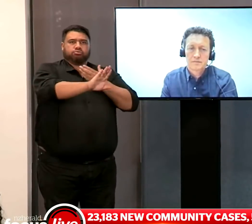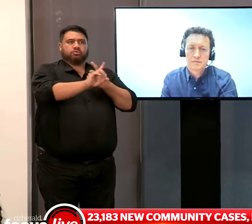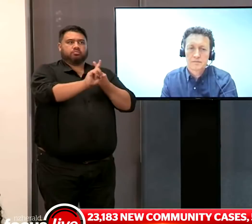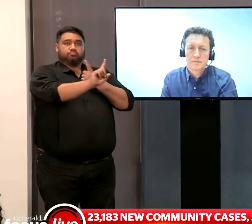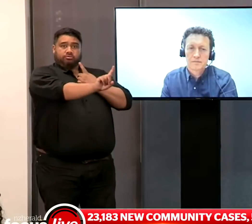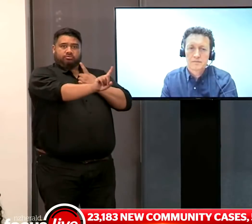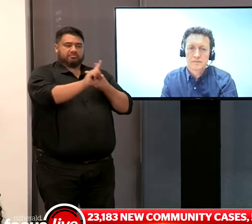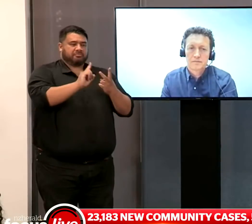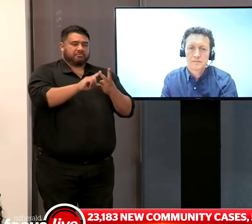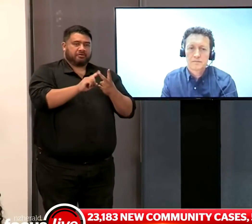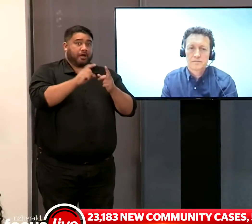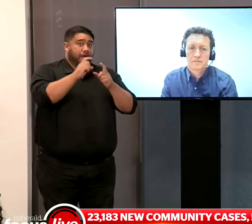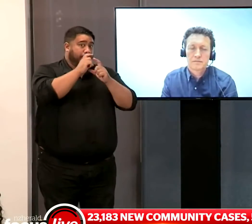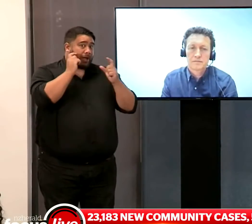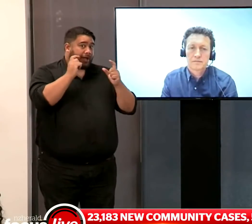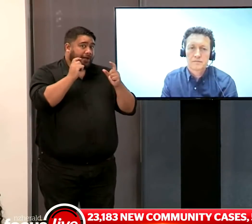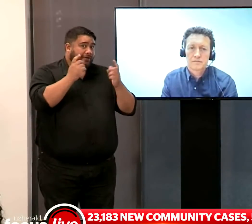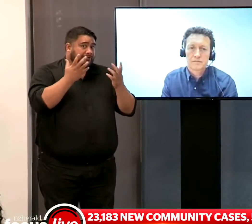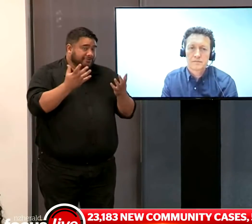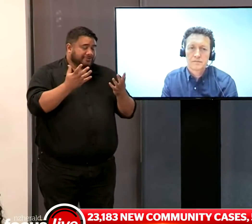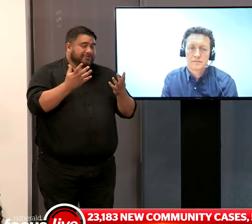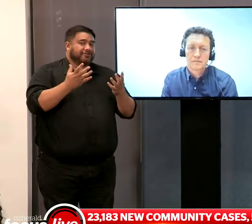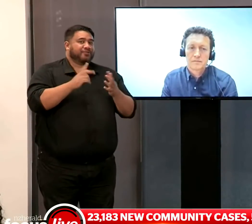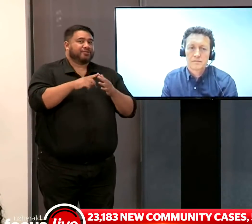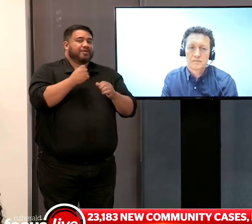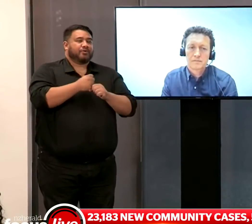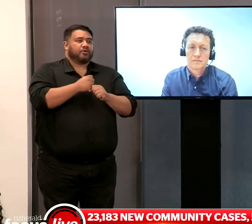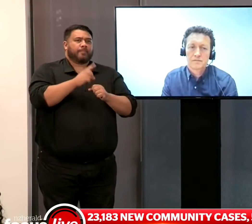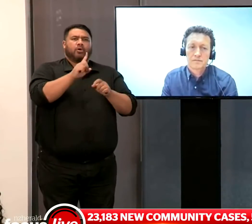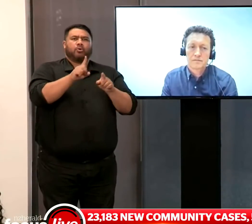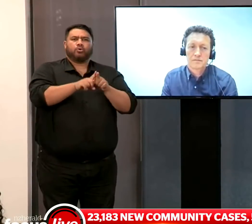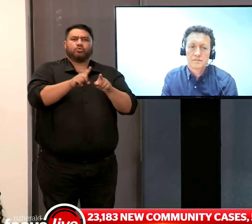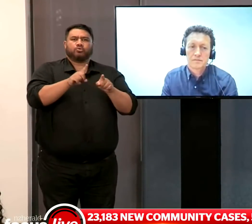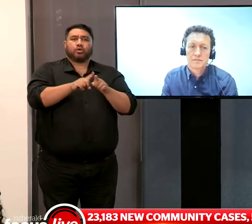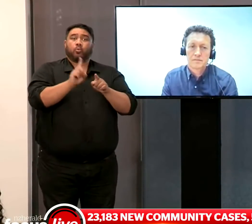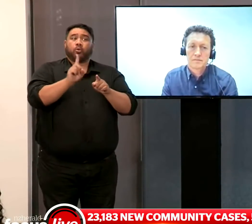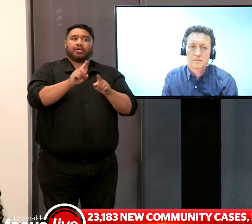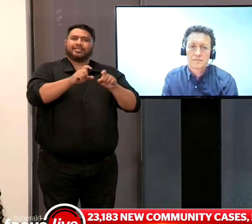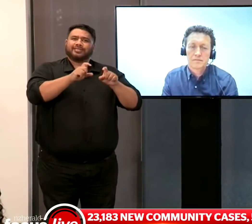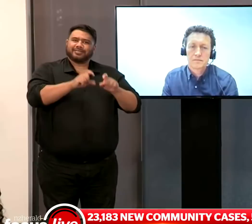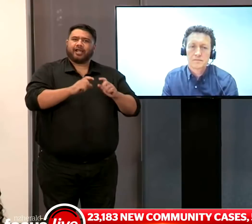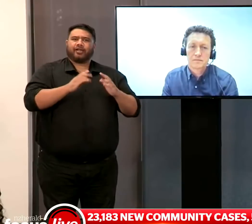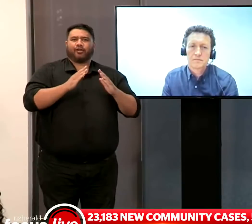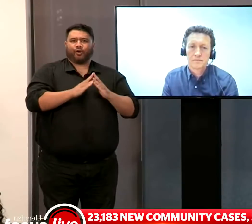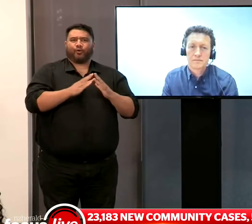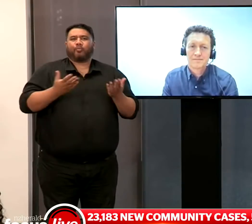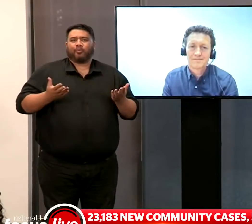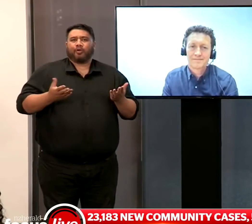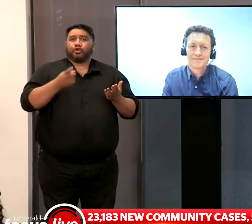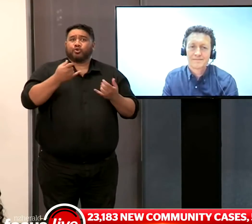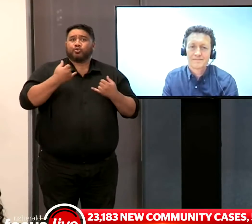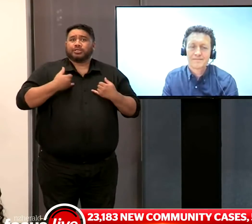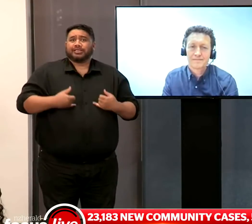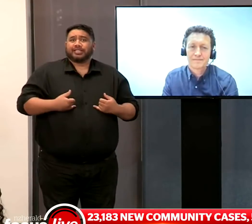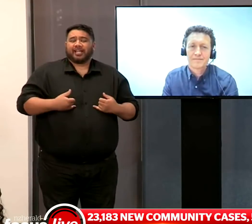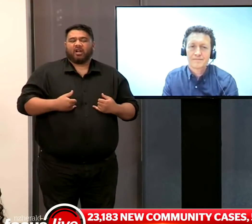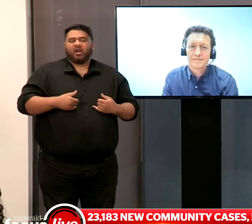hope this is a behaviour that New Zealanders will take on board for the future, is staying at home if you're unwell. We now are used to being